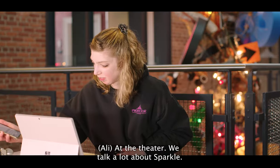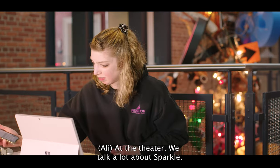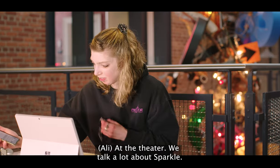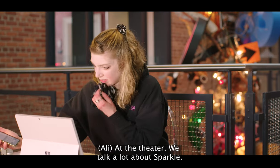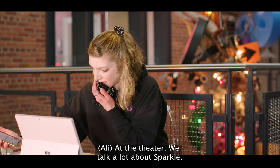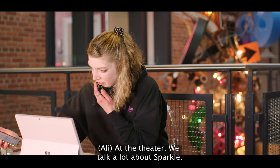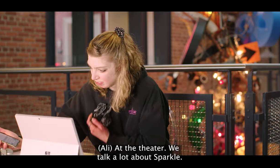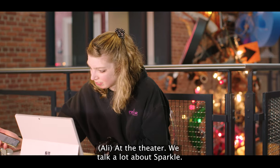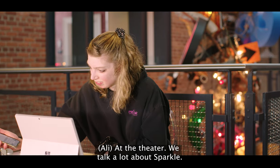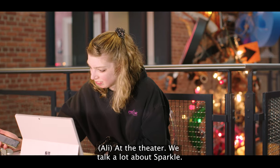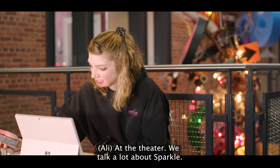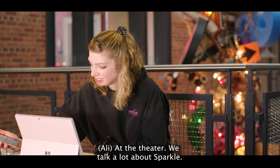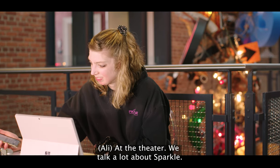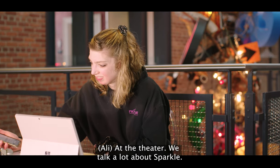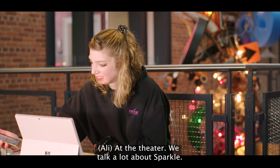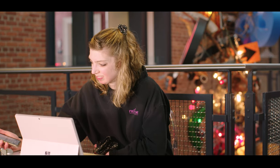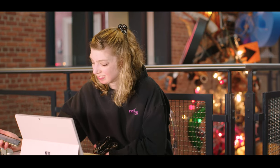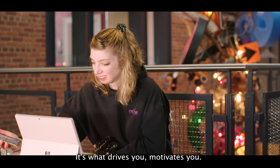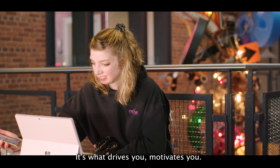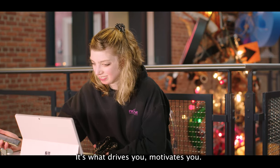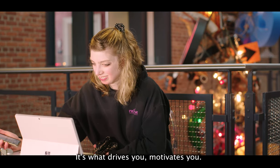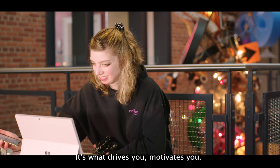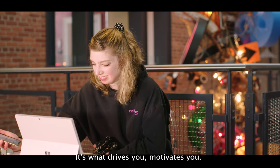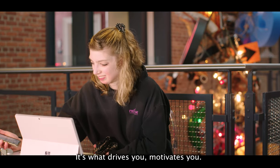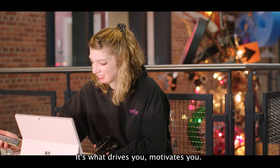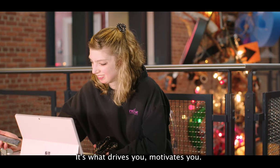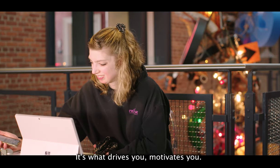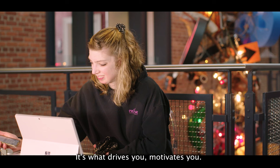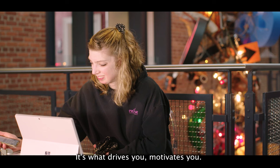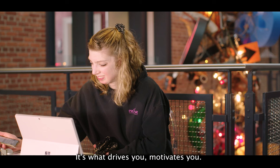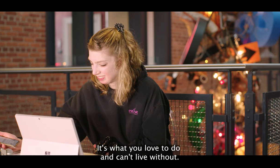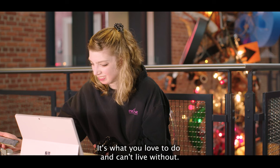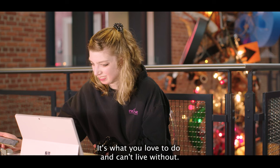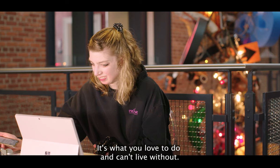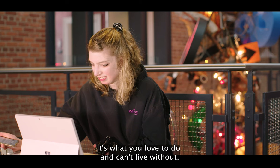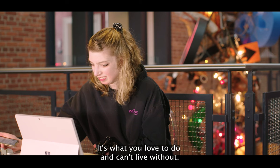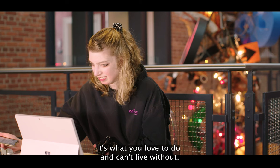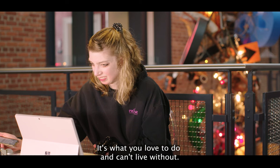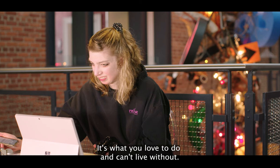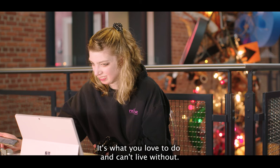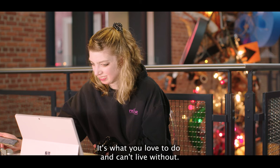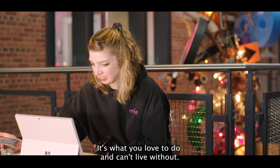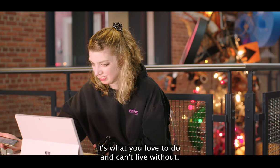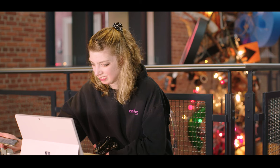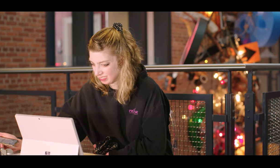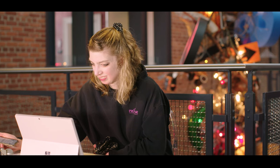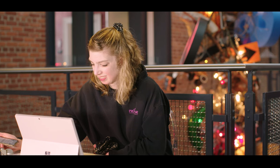At the theater, we talk a lot about sparkle. It's what drives you, motivates you. It's what you love to do and can't live without. Troy,